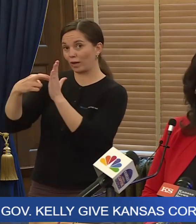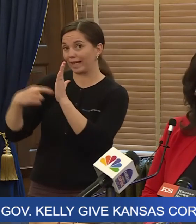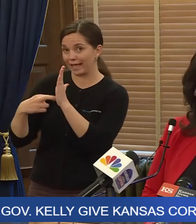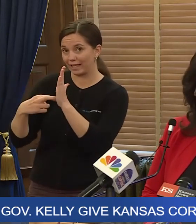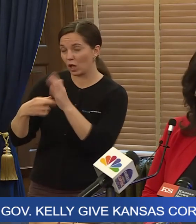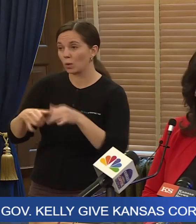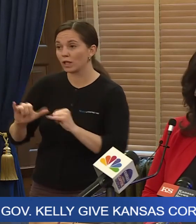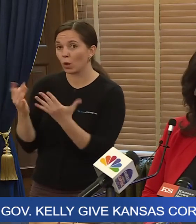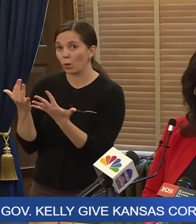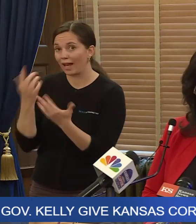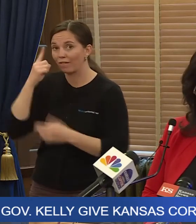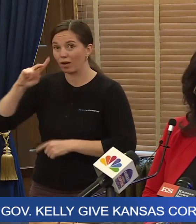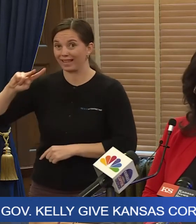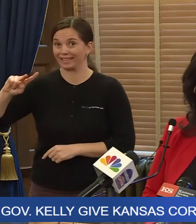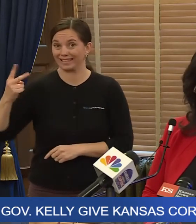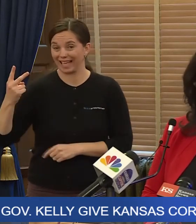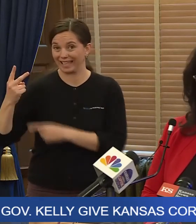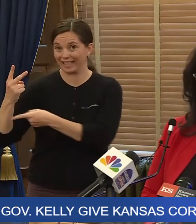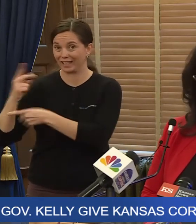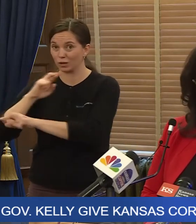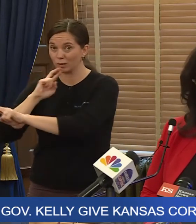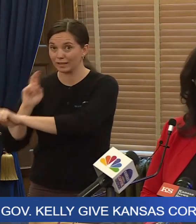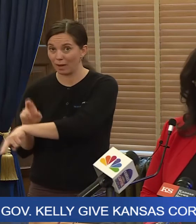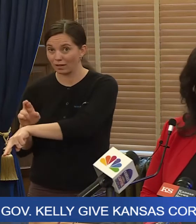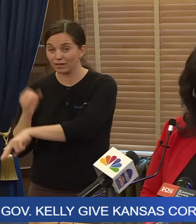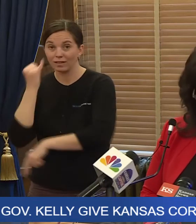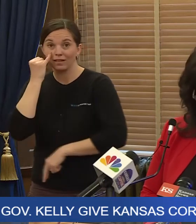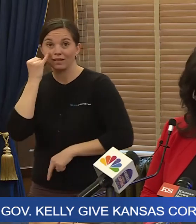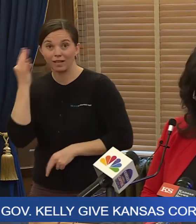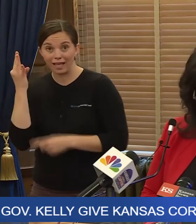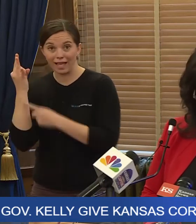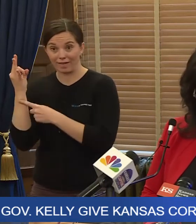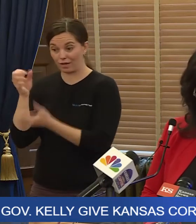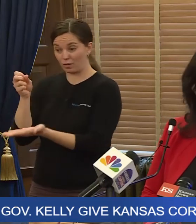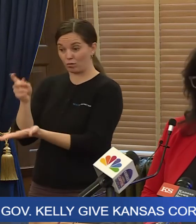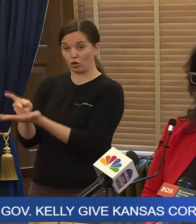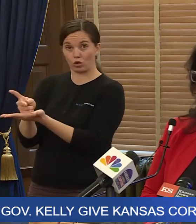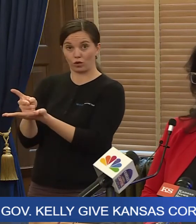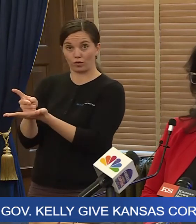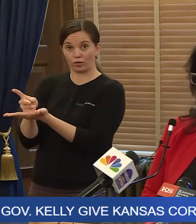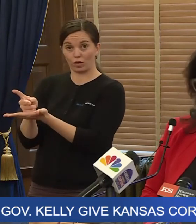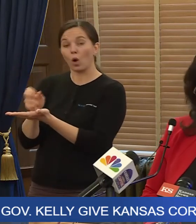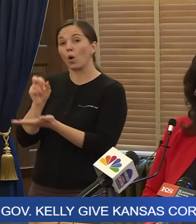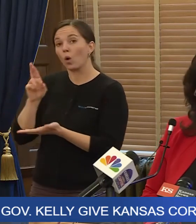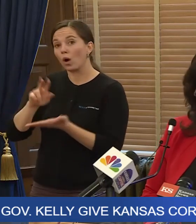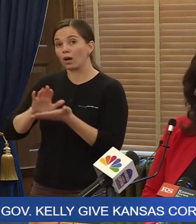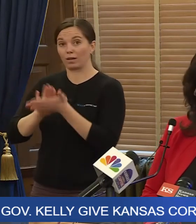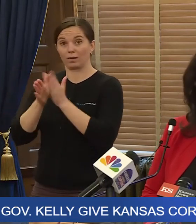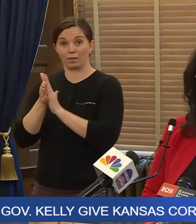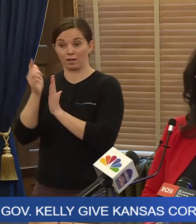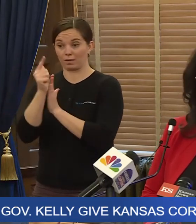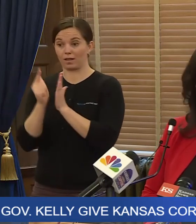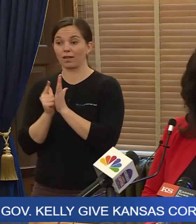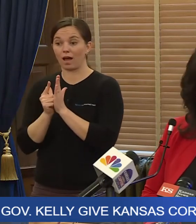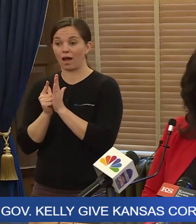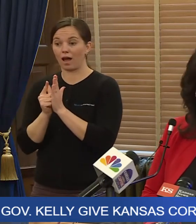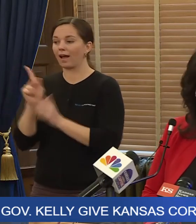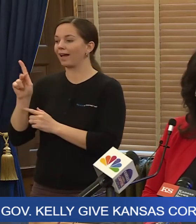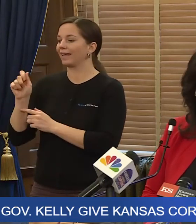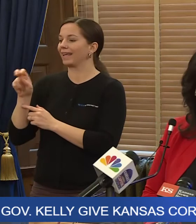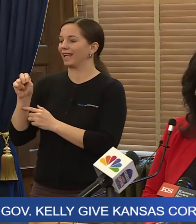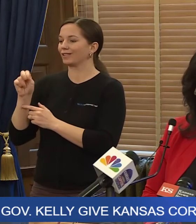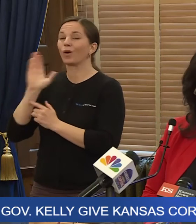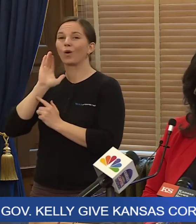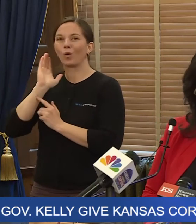awaiting a response on the second regulation. If the regulation is approved or the legislation becomes law, Kansas would join